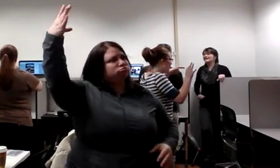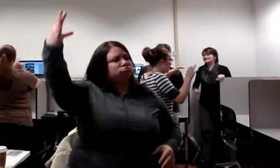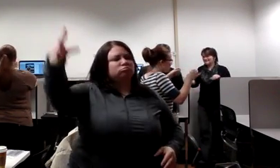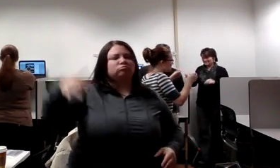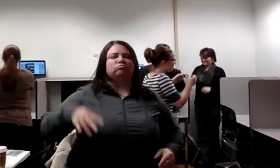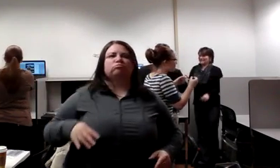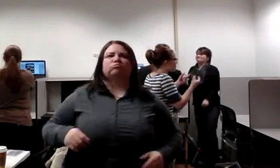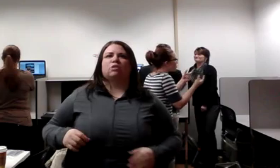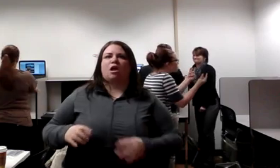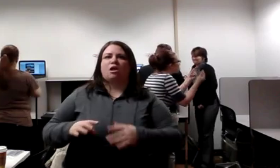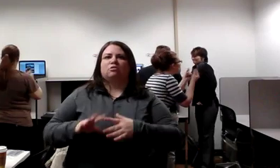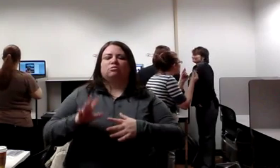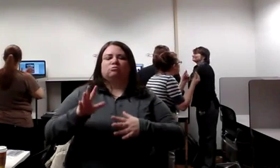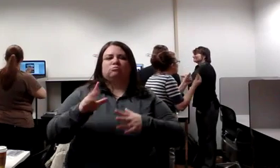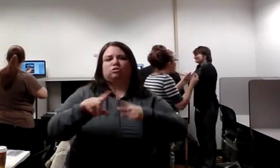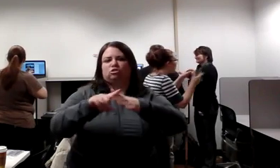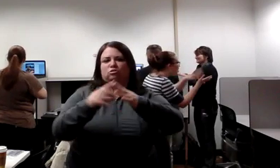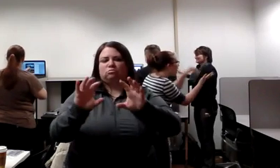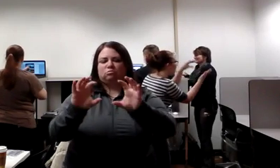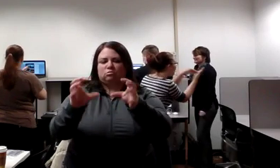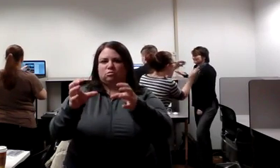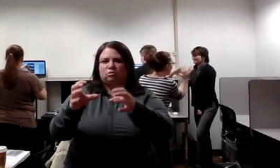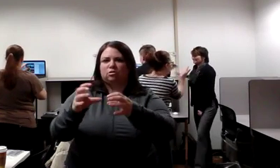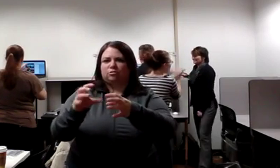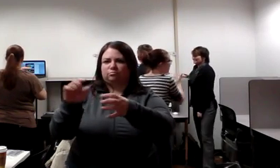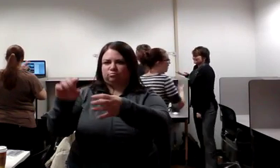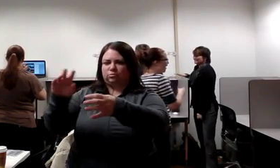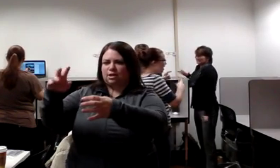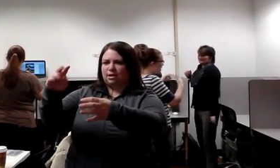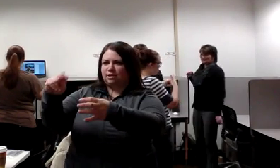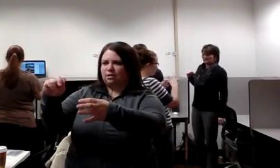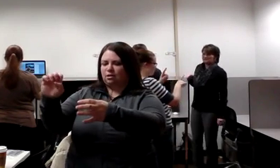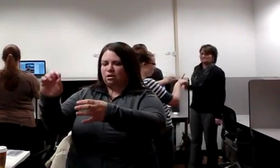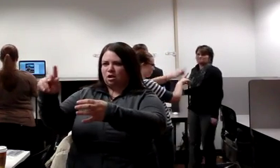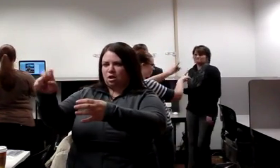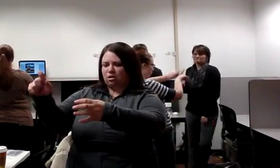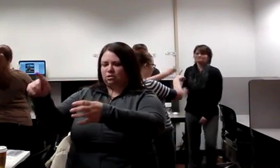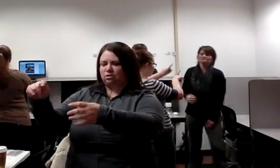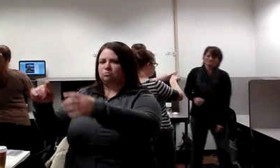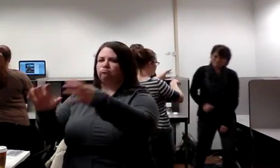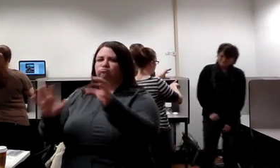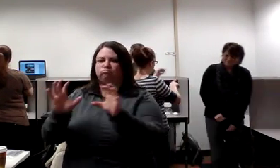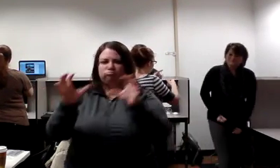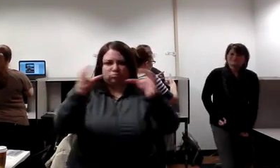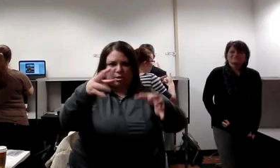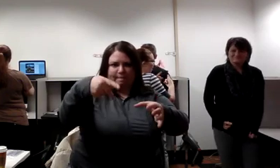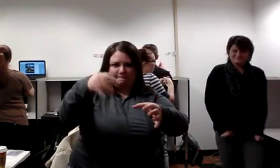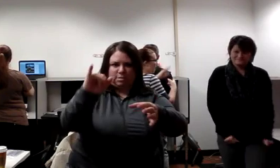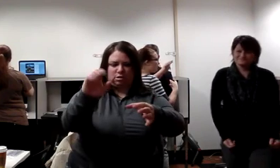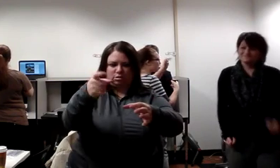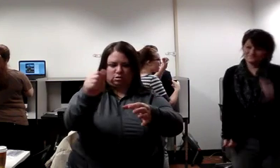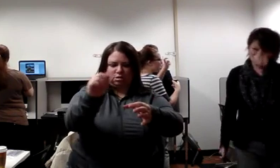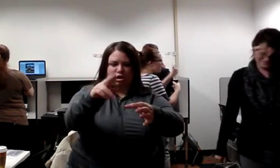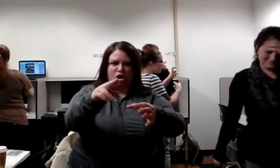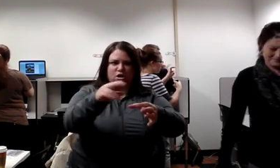Next, another company named Pixar, and fell in love with an amazing woman who would become my wife. Pixar went on to create the world's